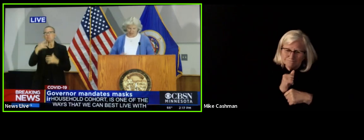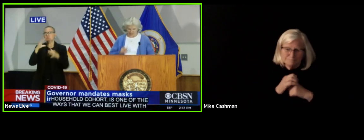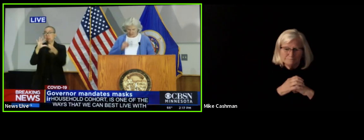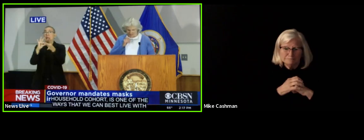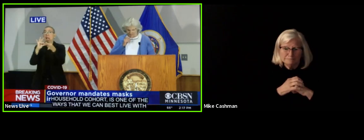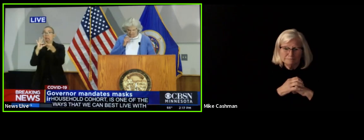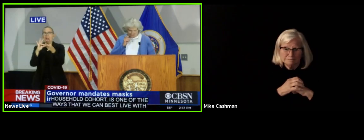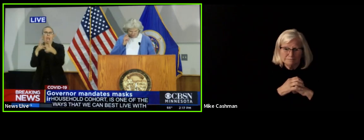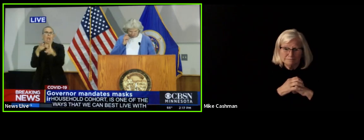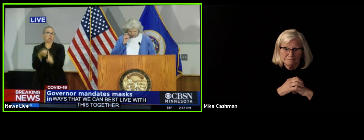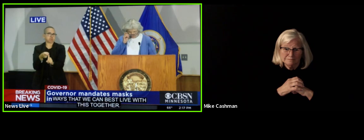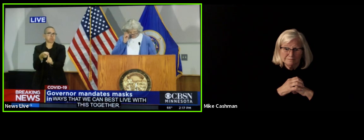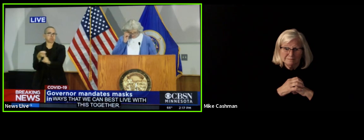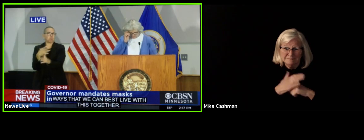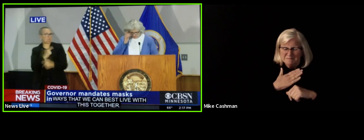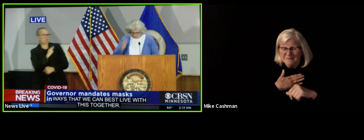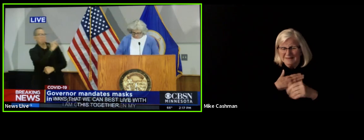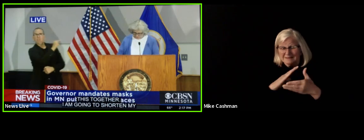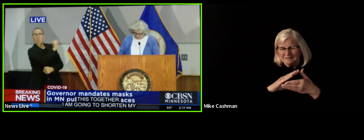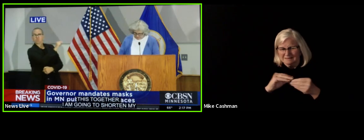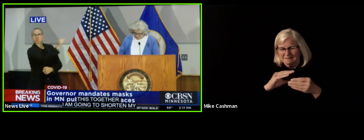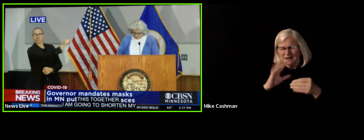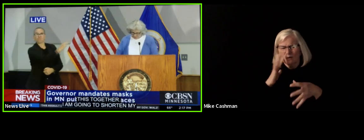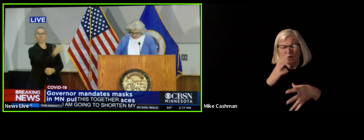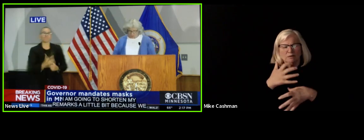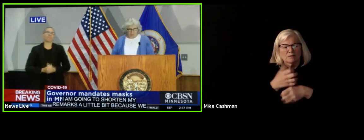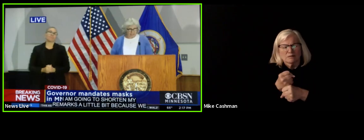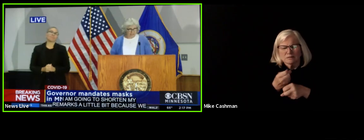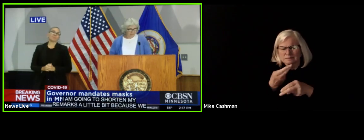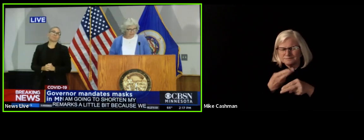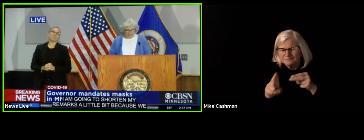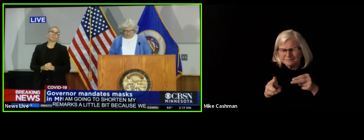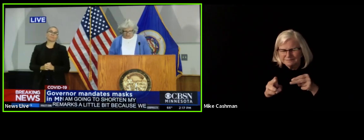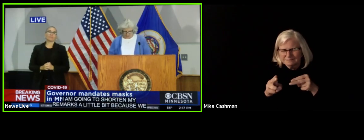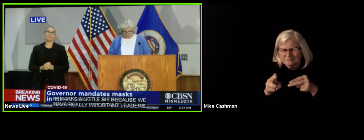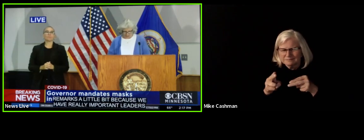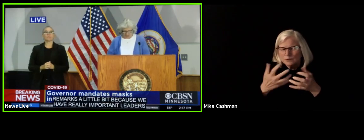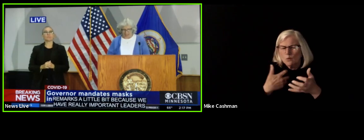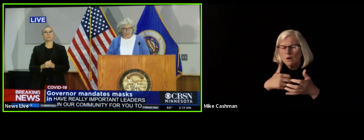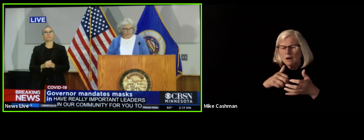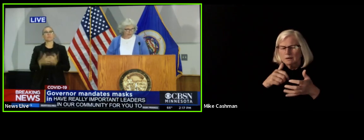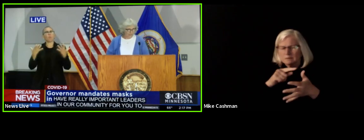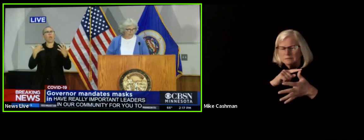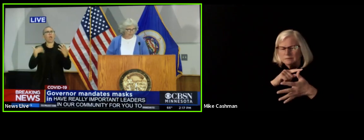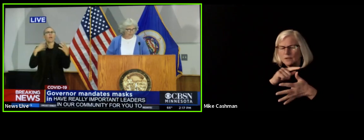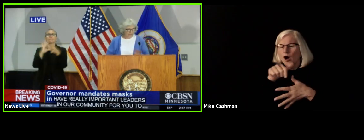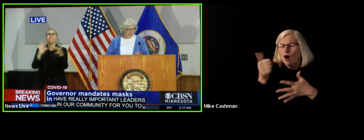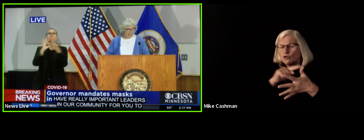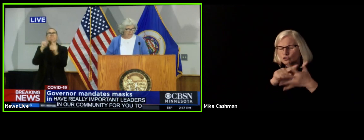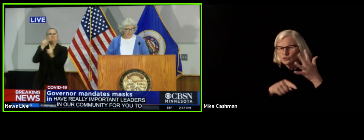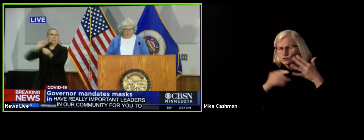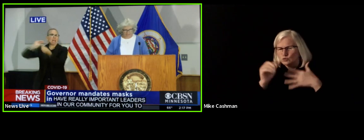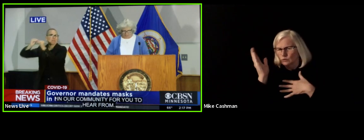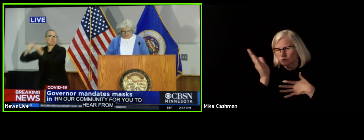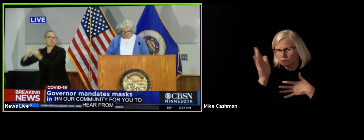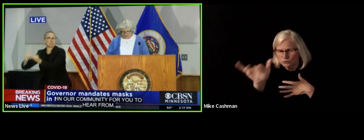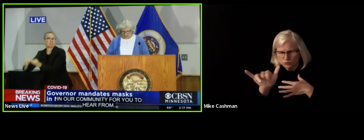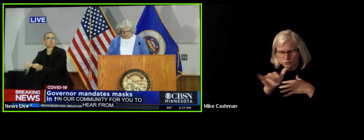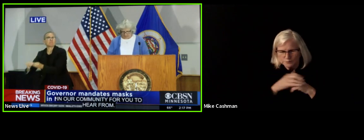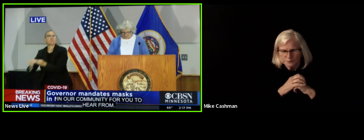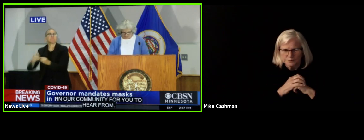important leaders in our community for you to hear from. But I do want to just share a little bit of the data with you and give you the high level of what